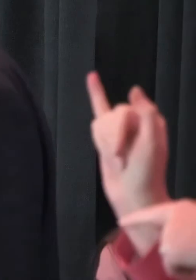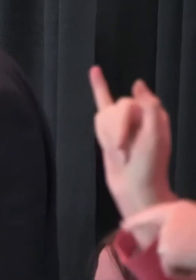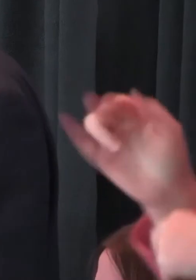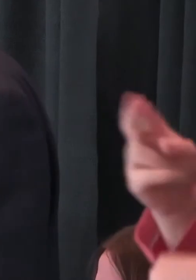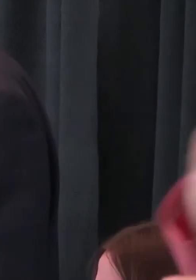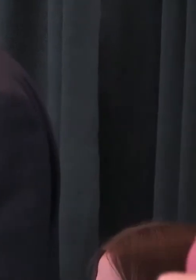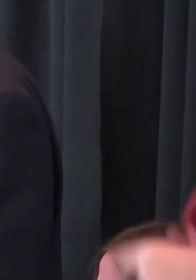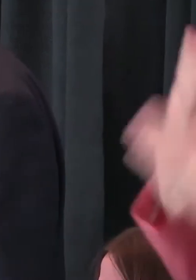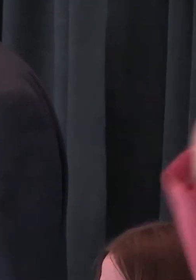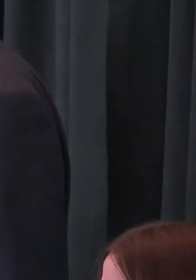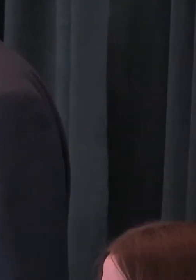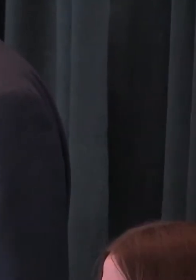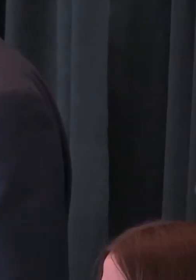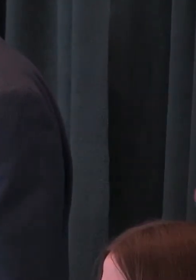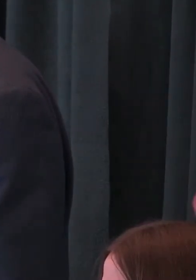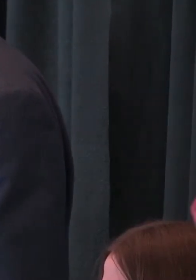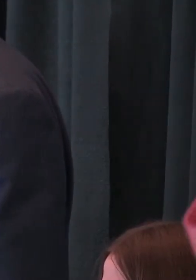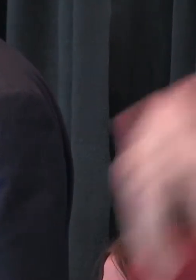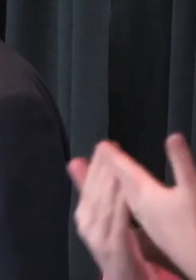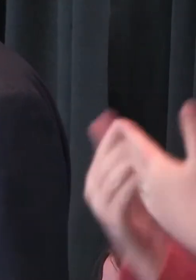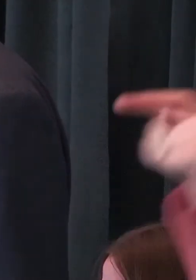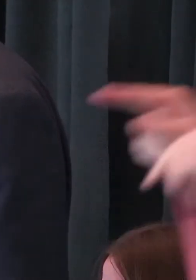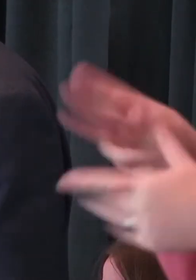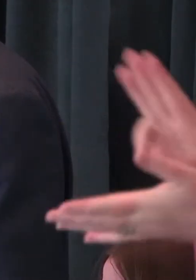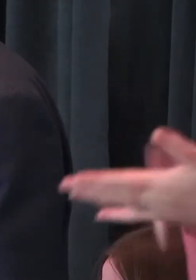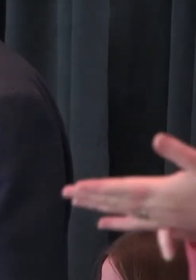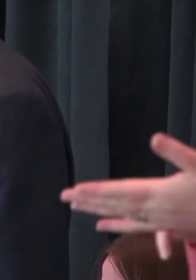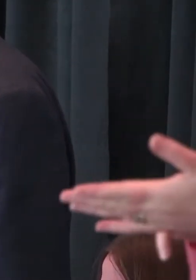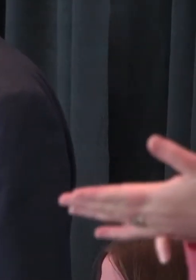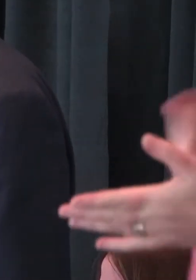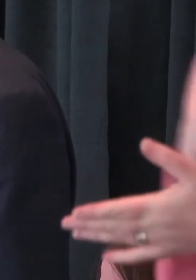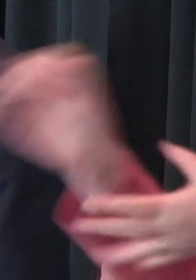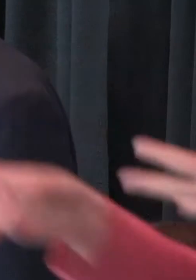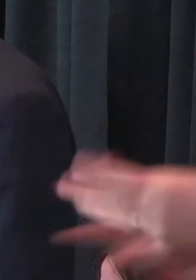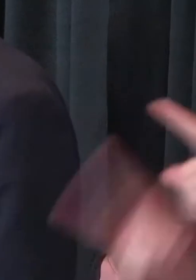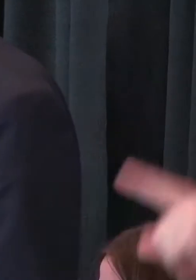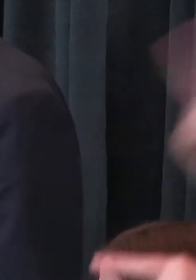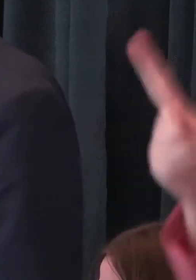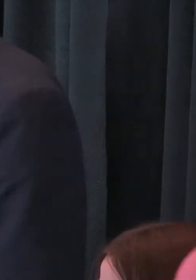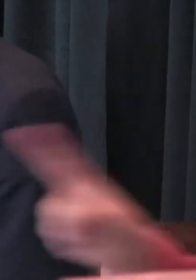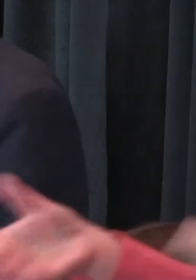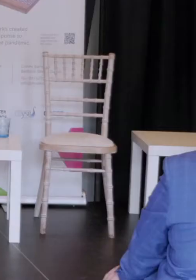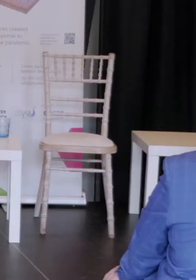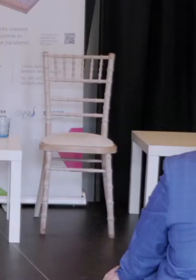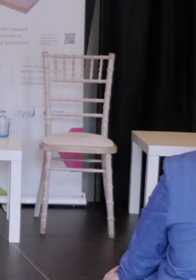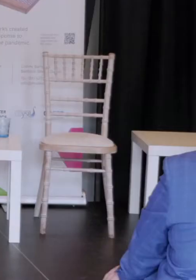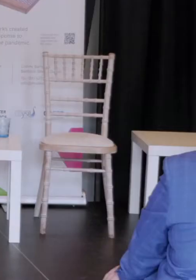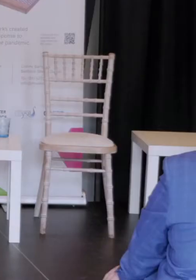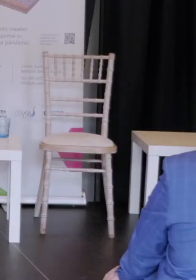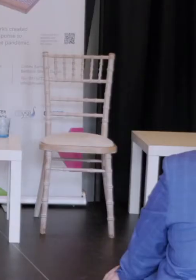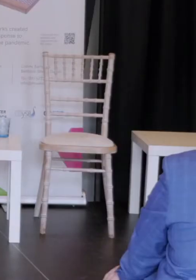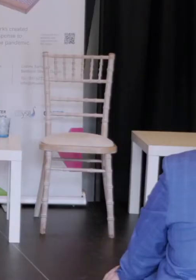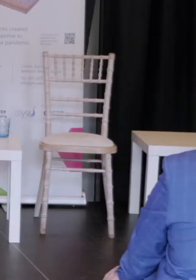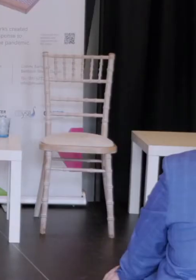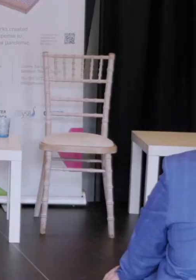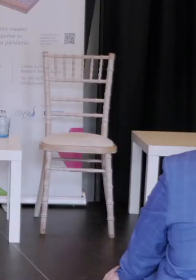thank everybody, for Helen Beaumont, the Education and Outreach, for the work that was done during a lockdown, incredibly challenging to try and carry